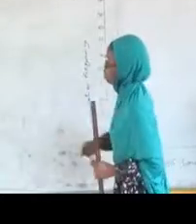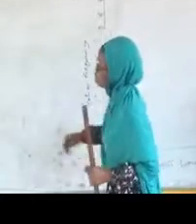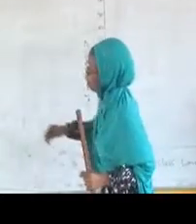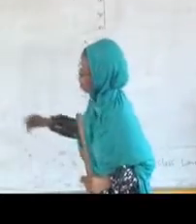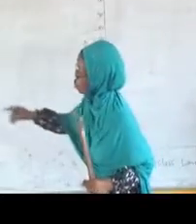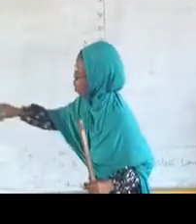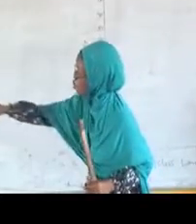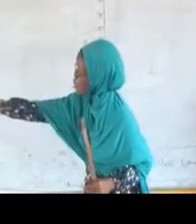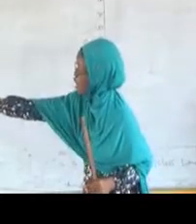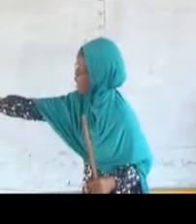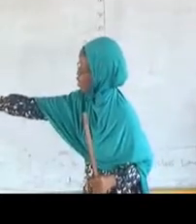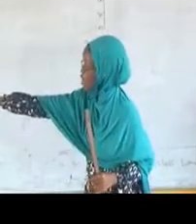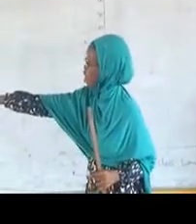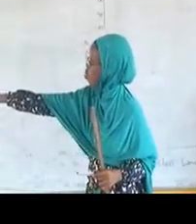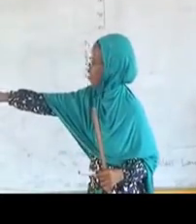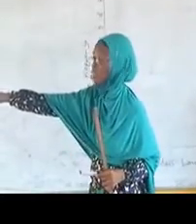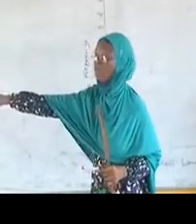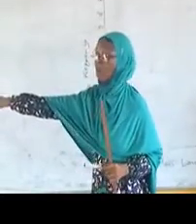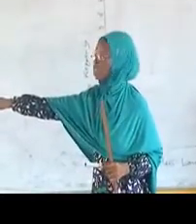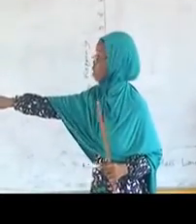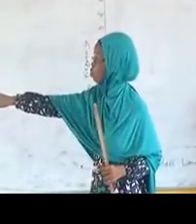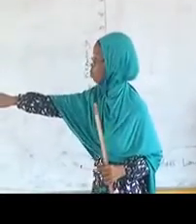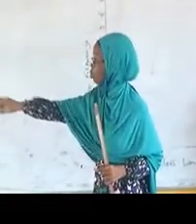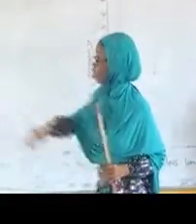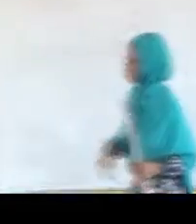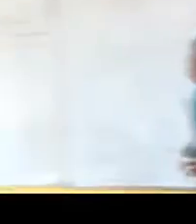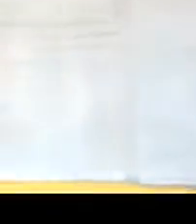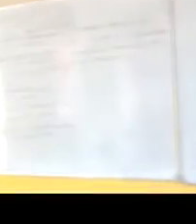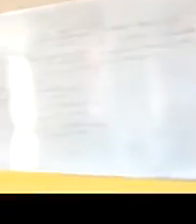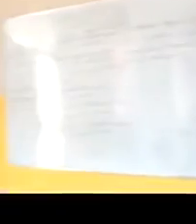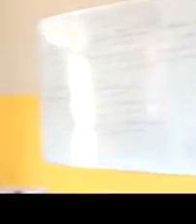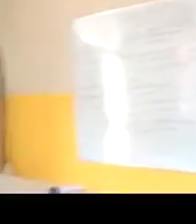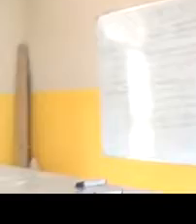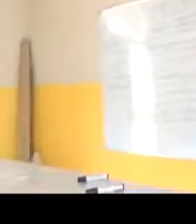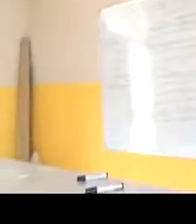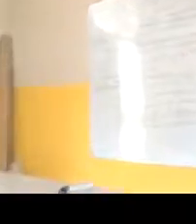The first upper class boundary there, as you can see from the table, is